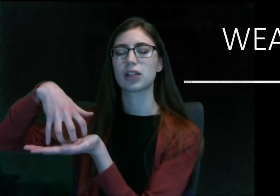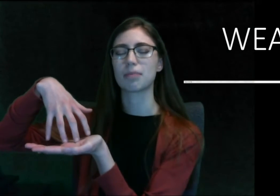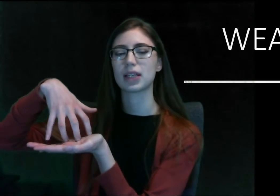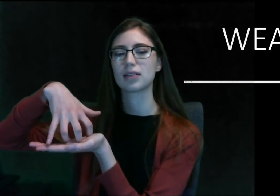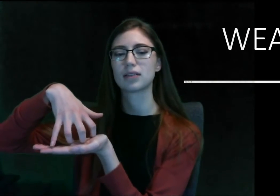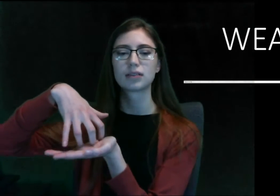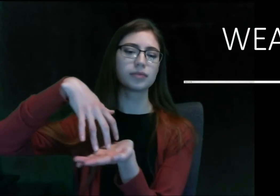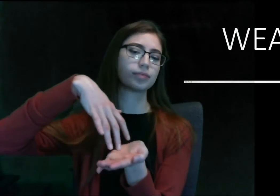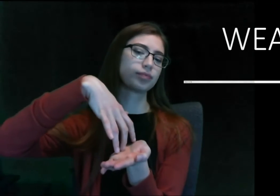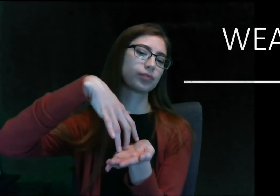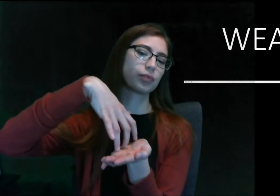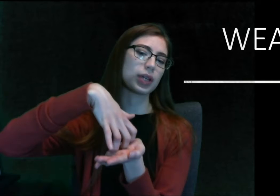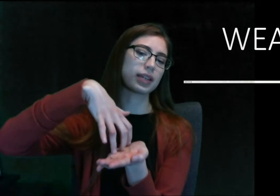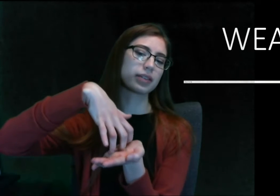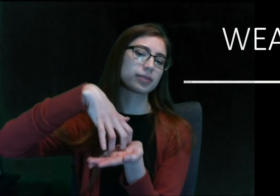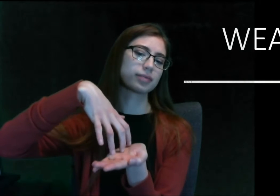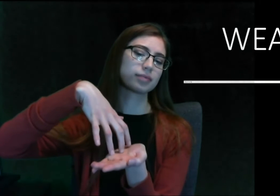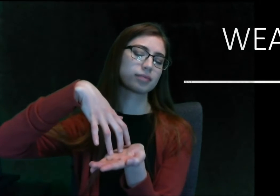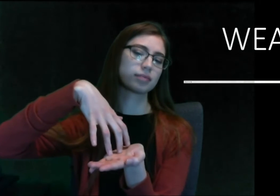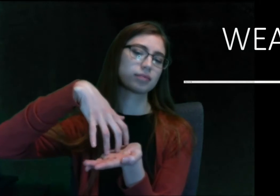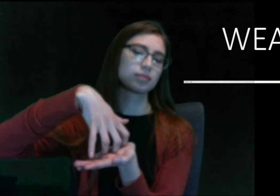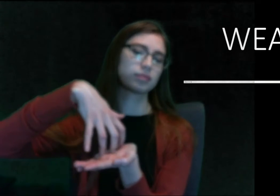floppy, weak.